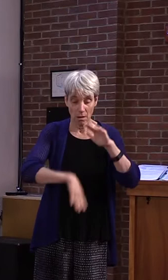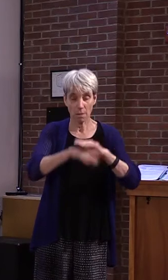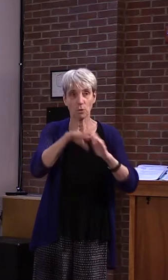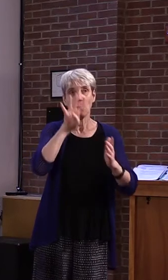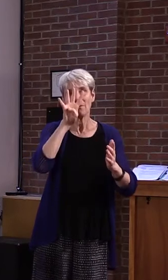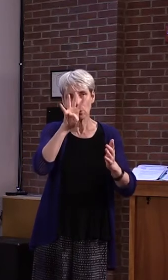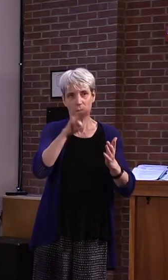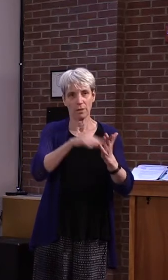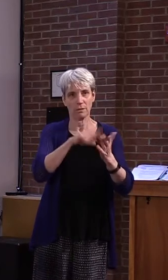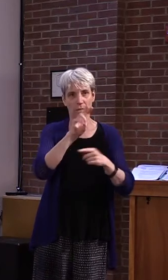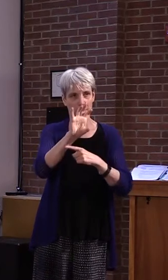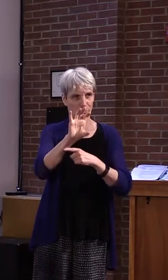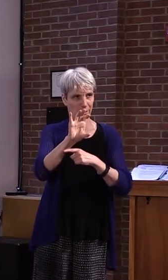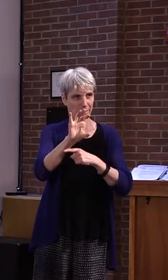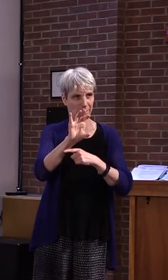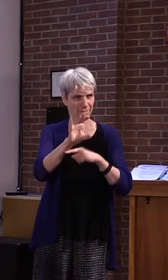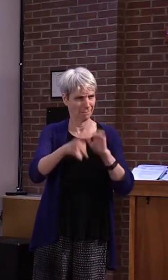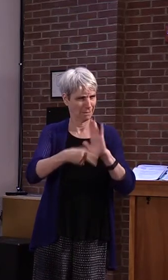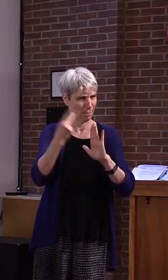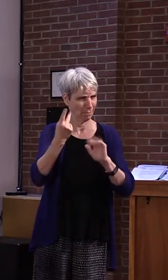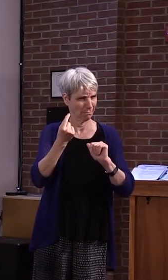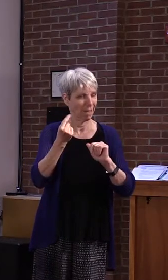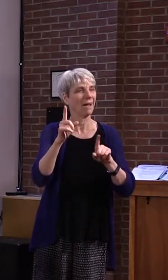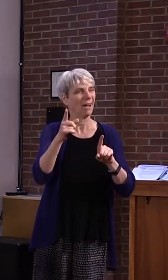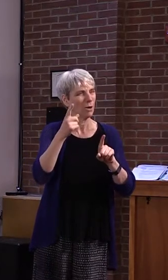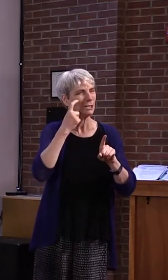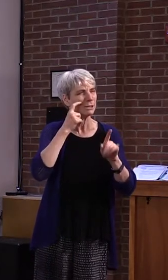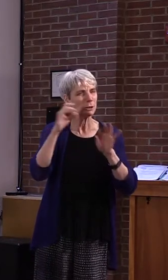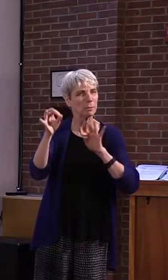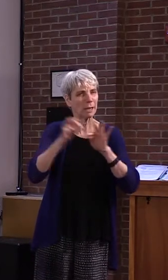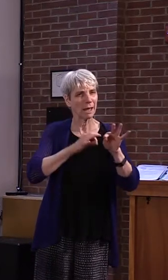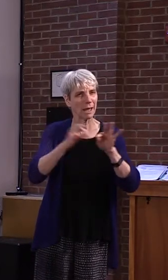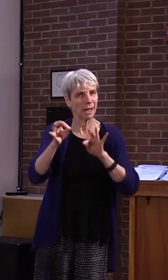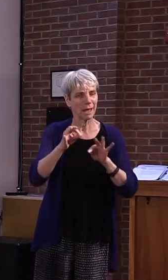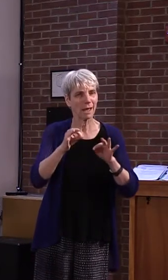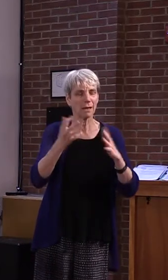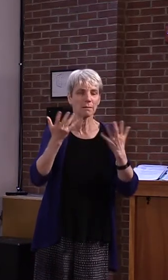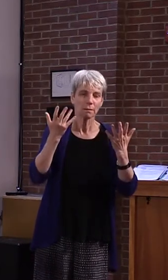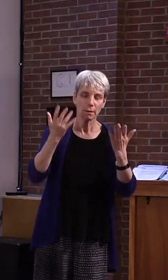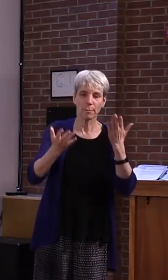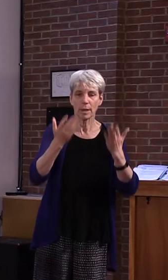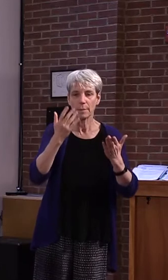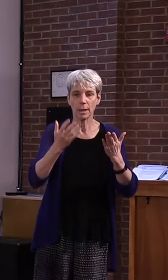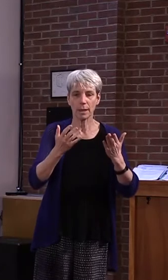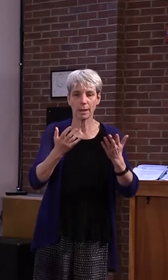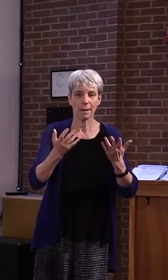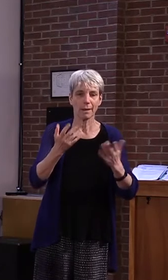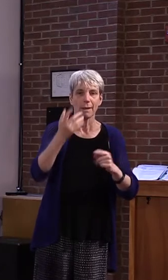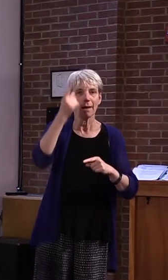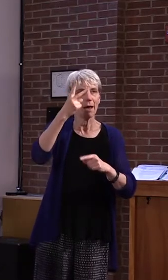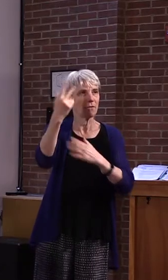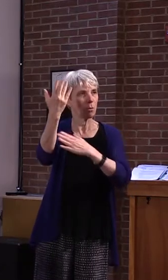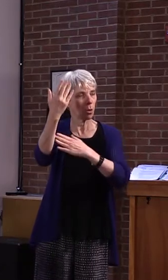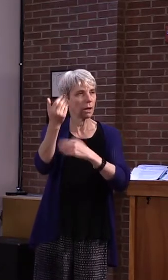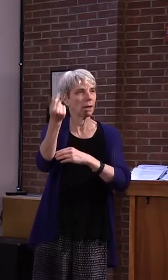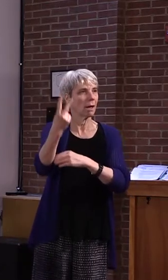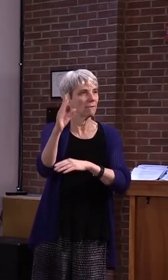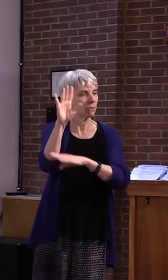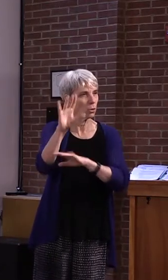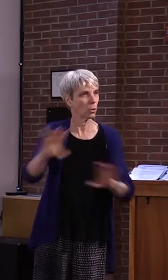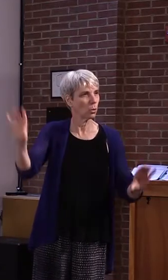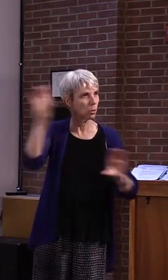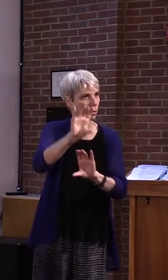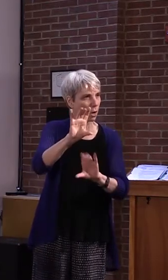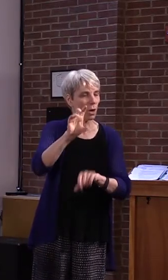the reason the slots and the children are different is just what I just described. There'll be different days in terms of when